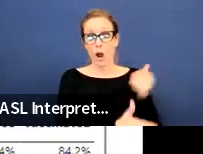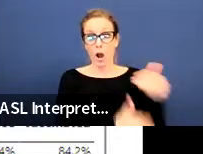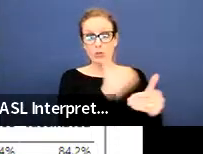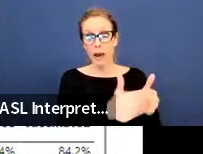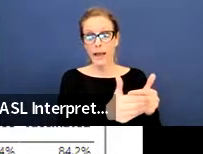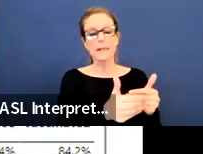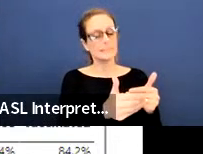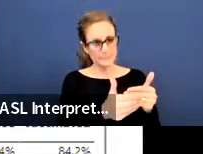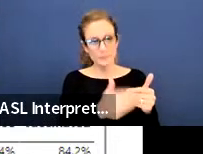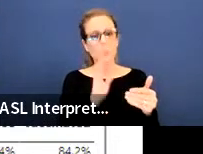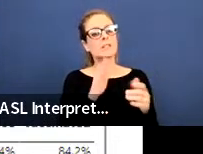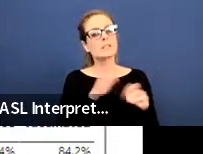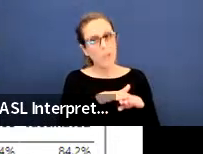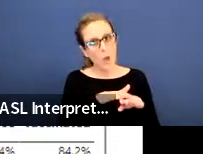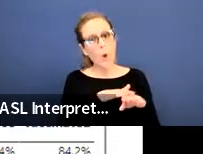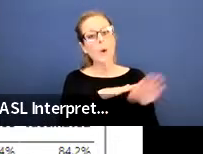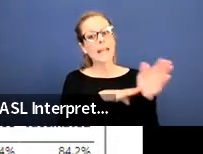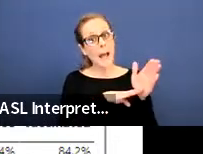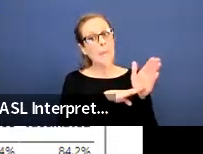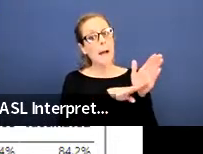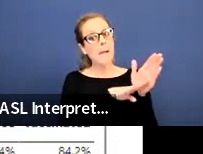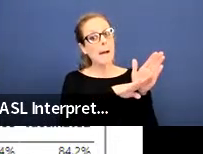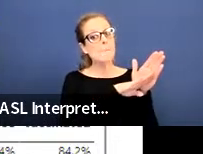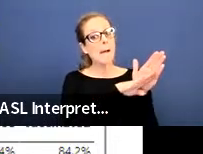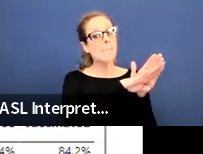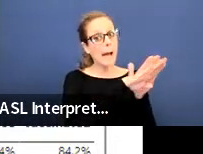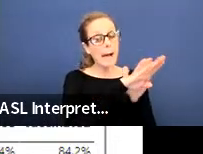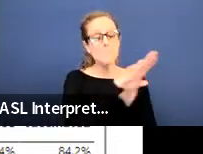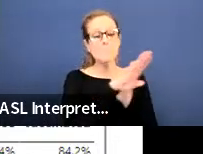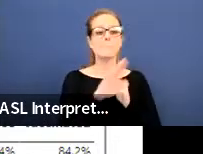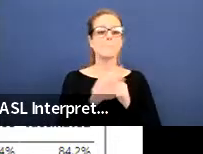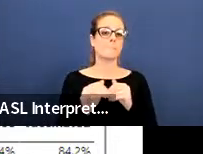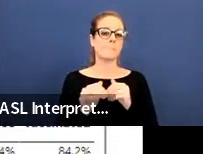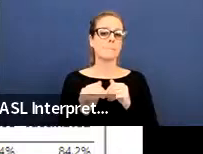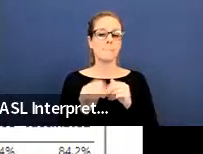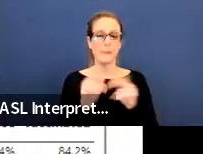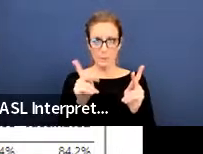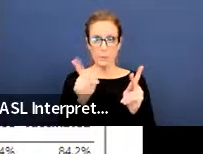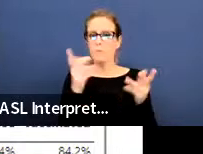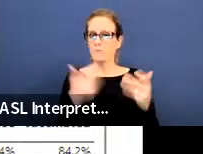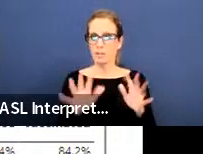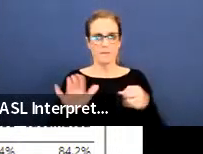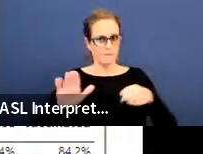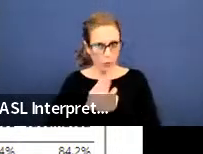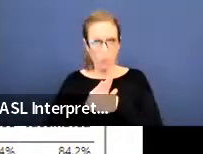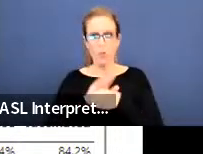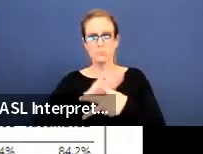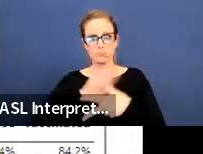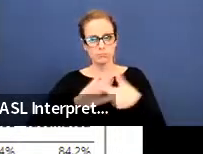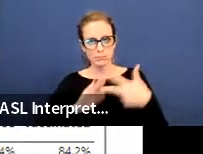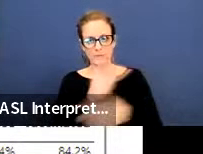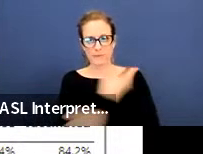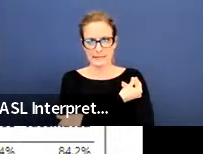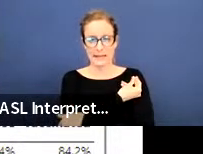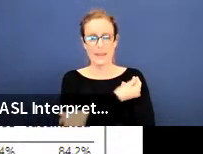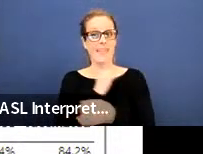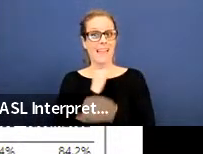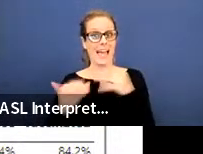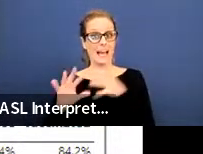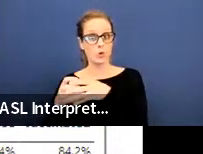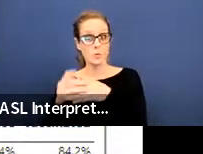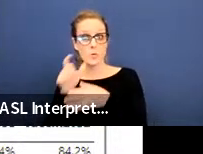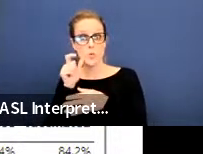We're slowly ticking up at 82% of population fully vaccinated. The last group to become eligible, 5